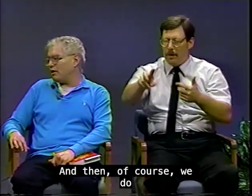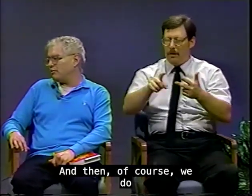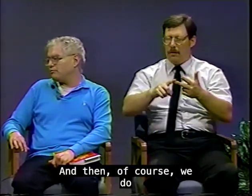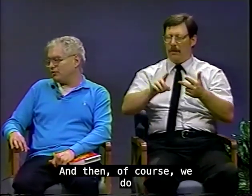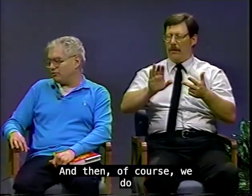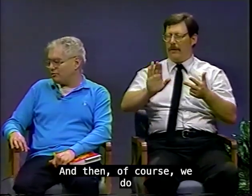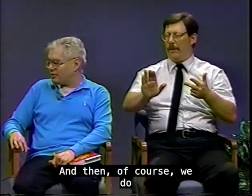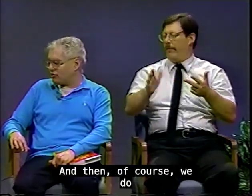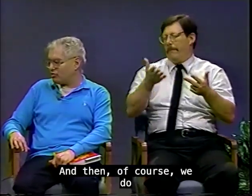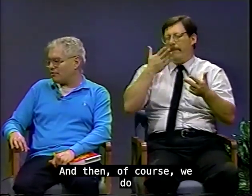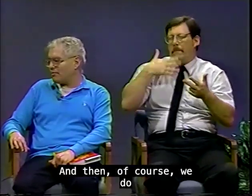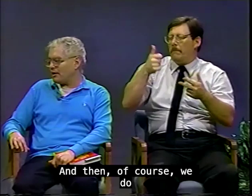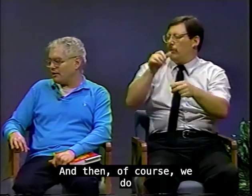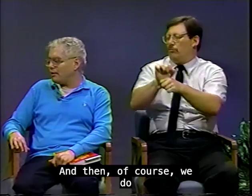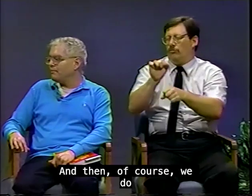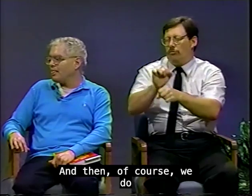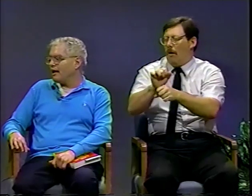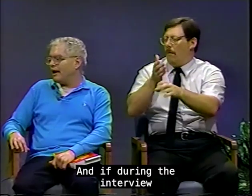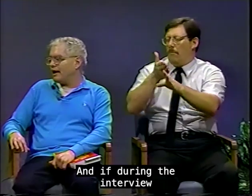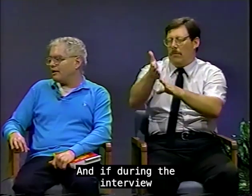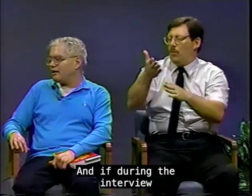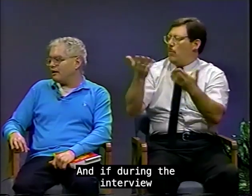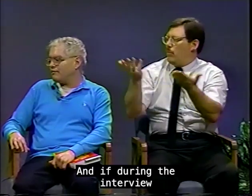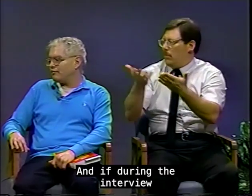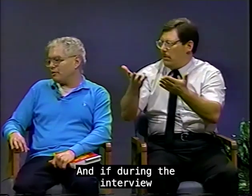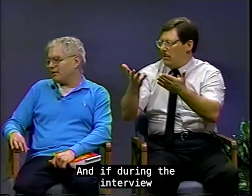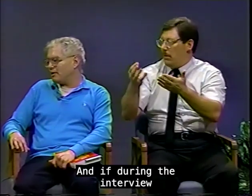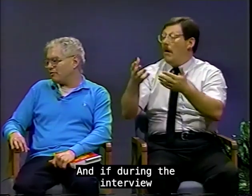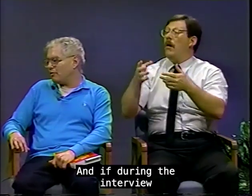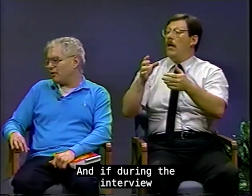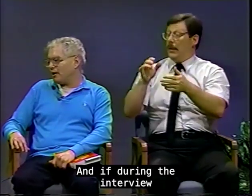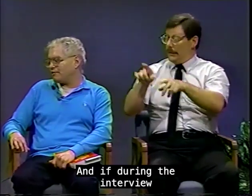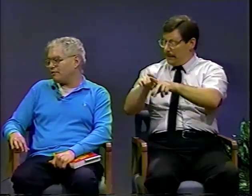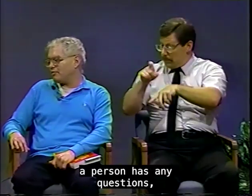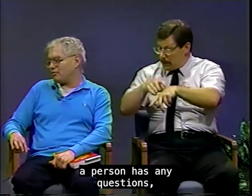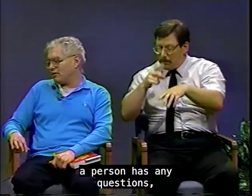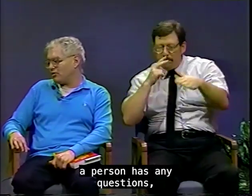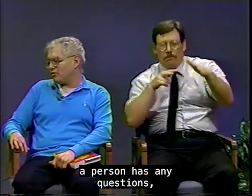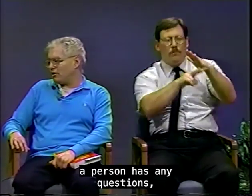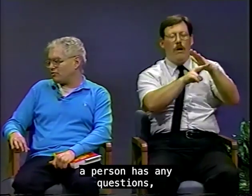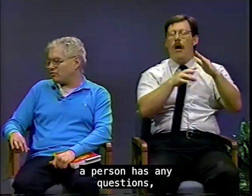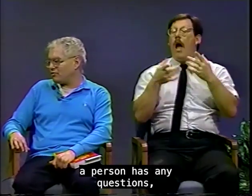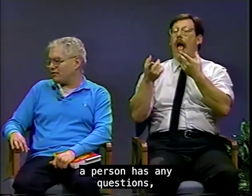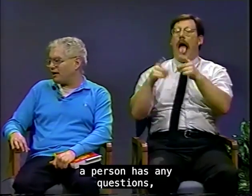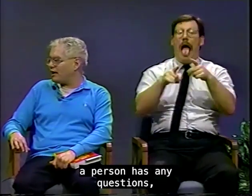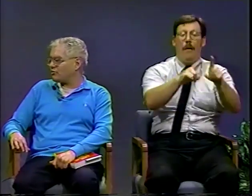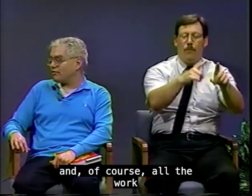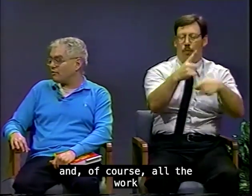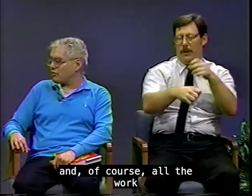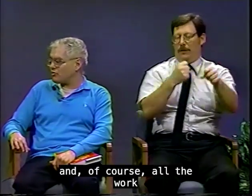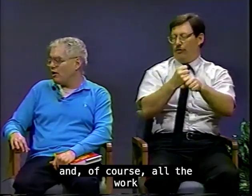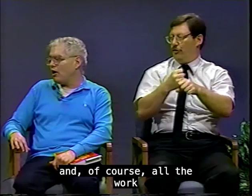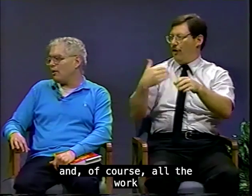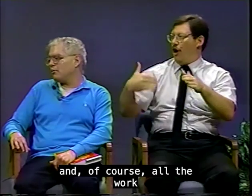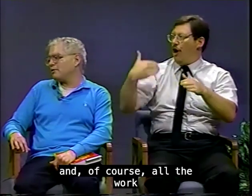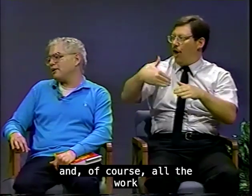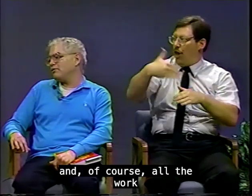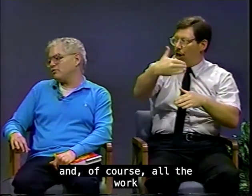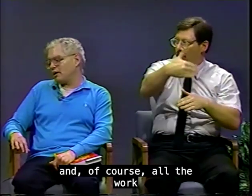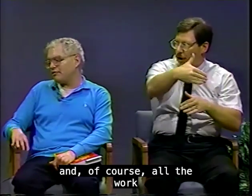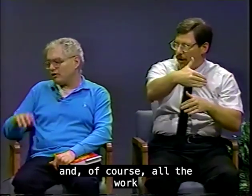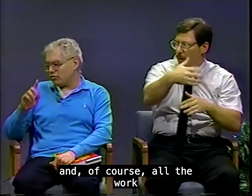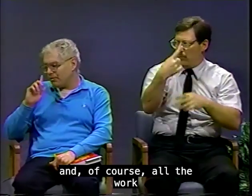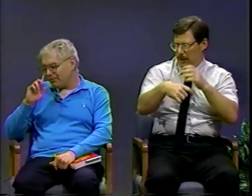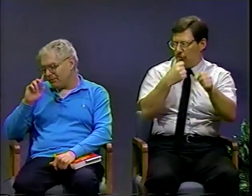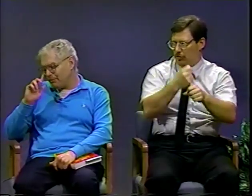course, we do predictions for about a year. And if during the interview or after a person has any questions, they're free to ask. And of course, all the work that I